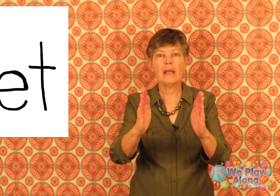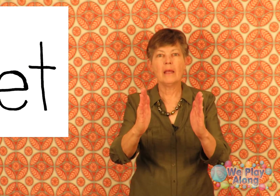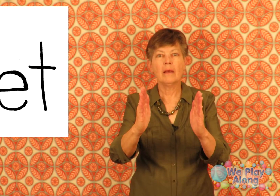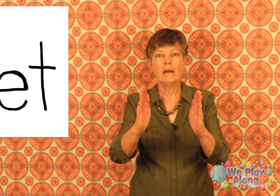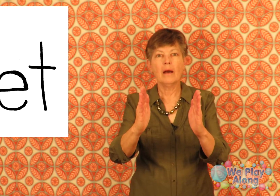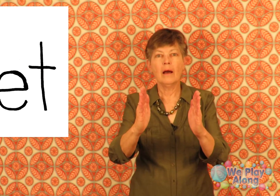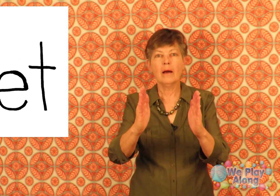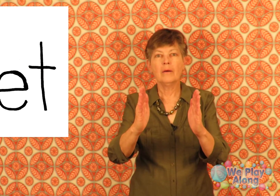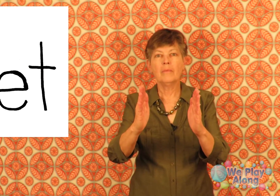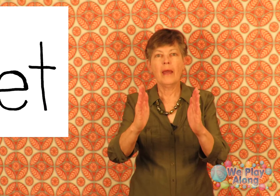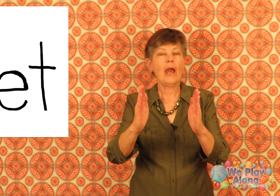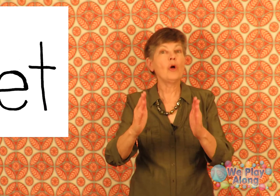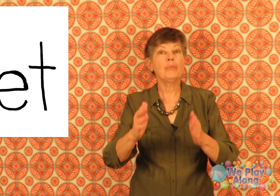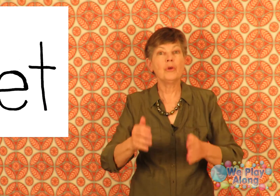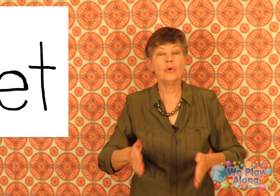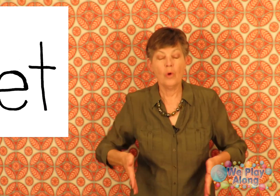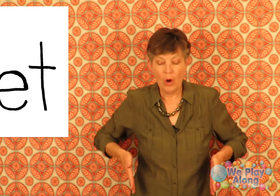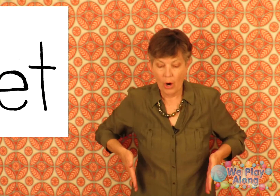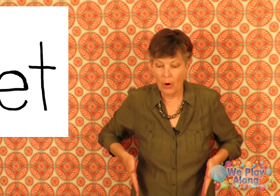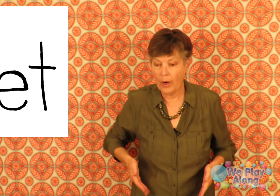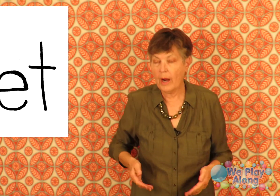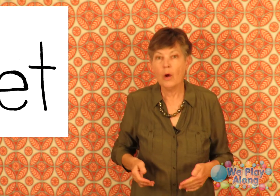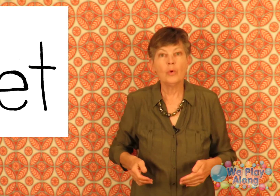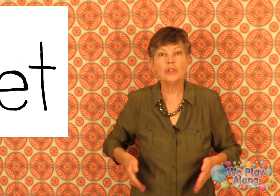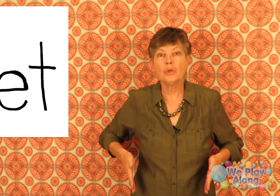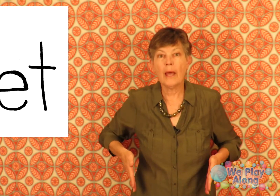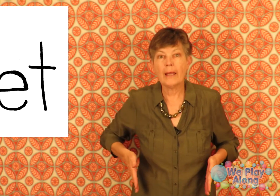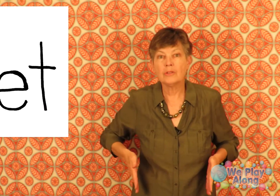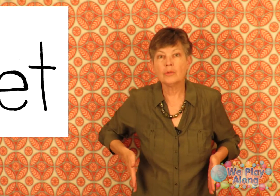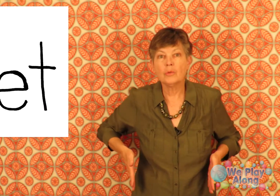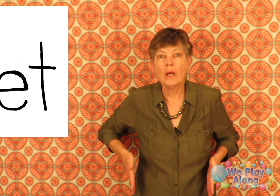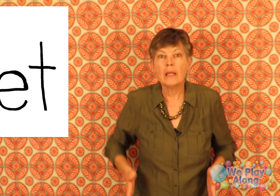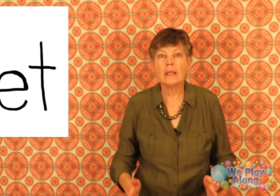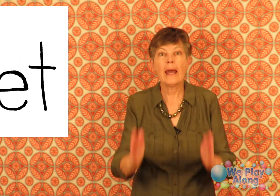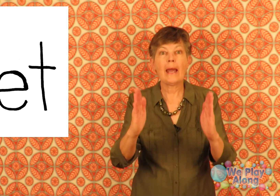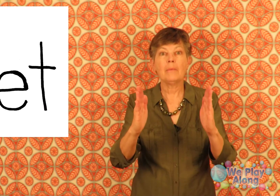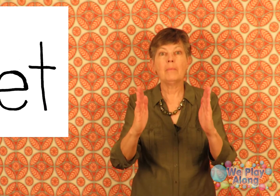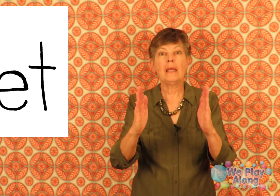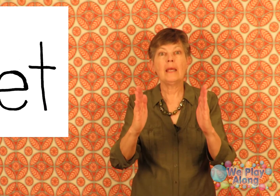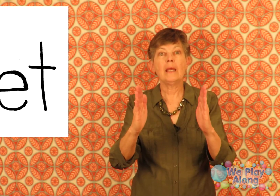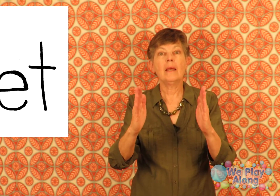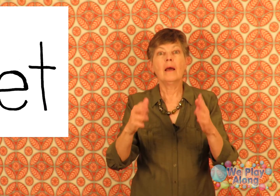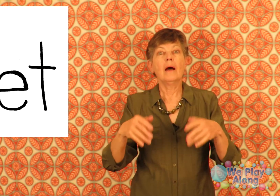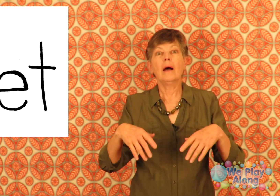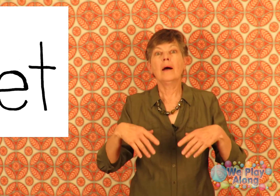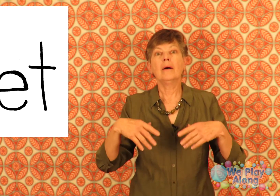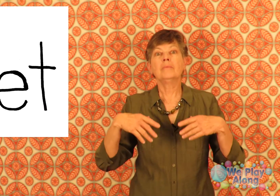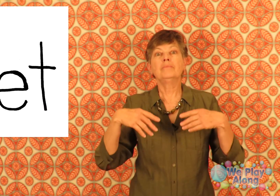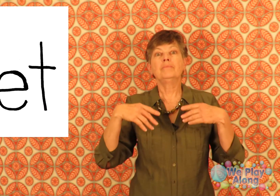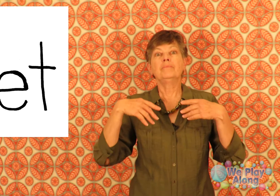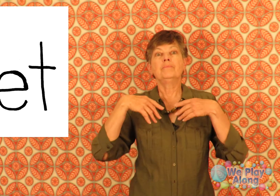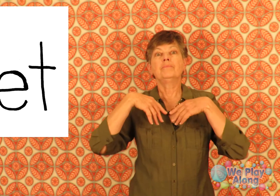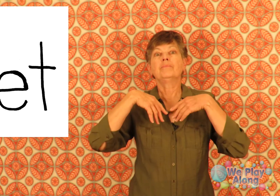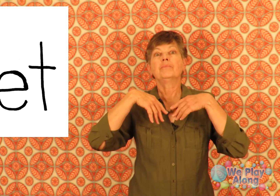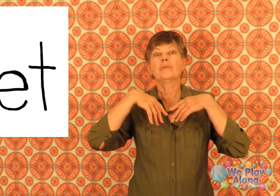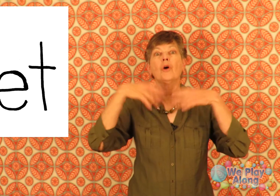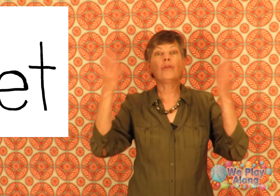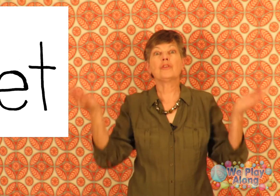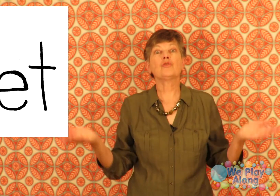somebody help you, or would you like to let me go to the store